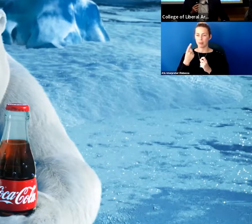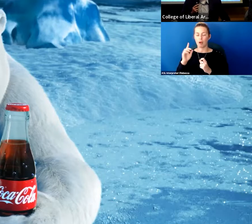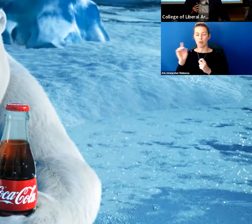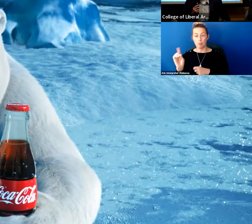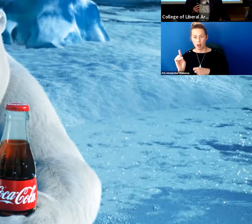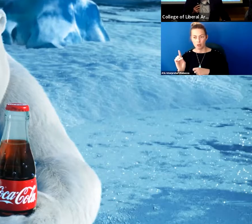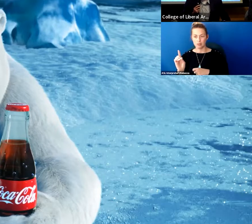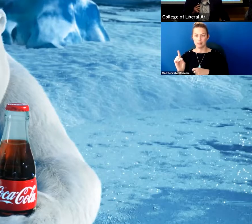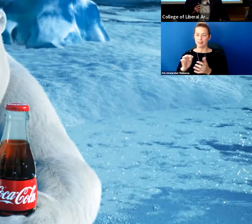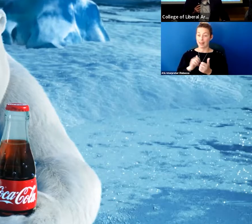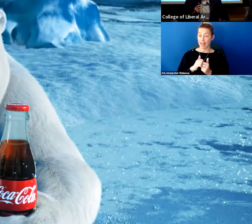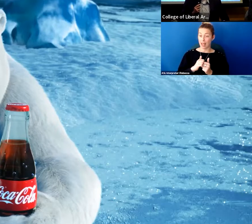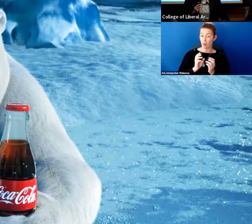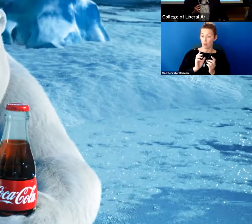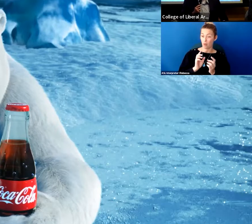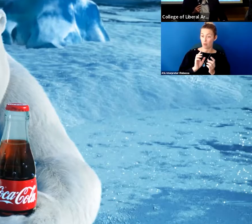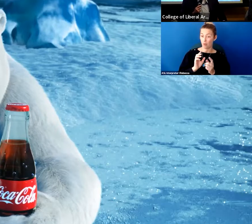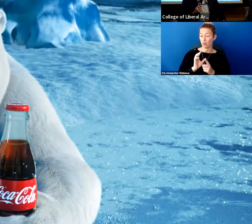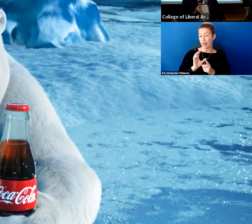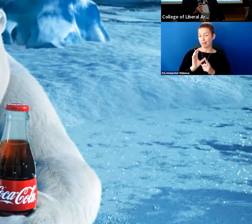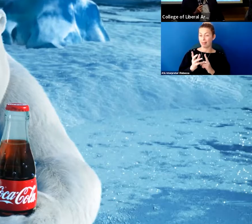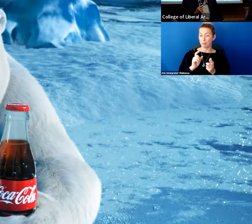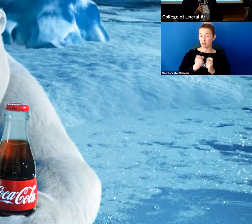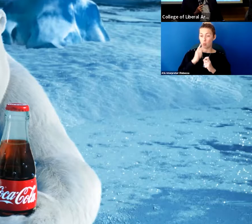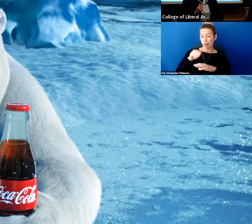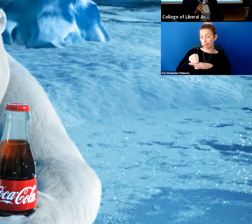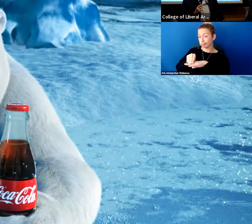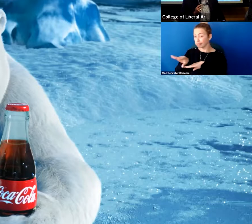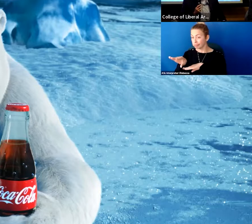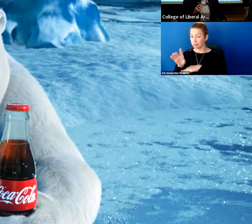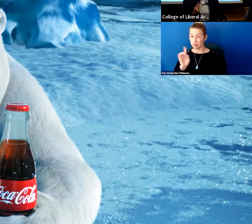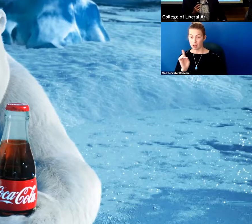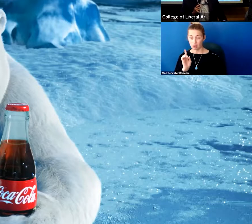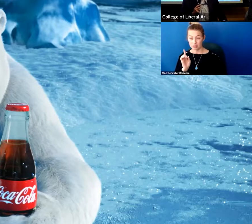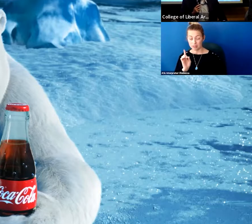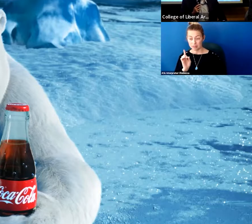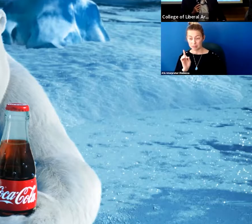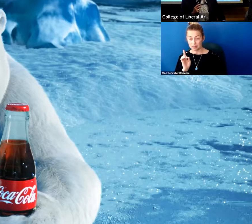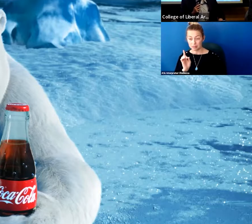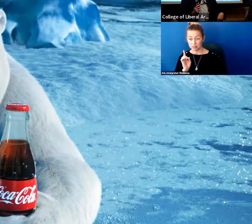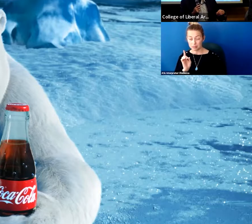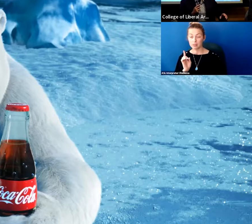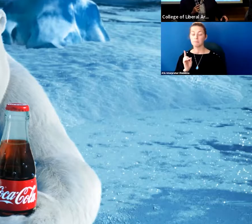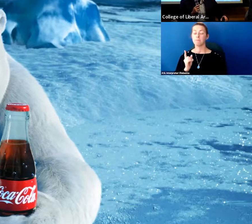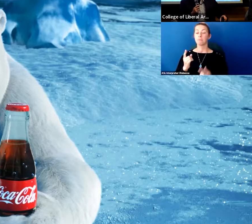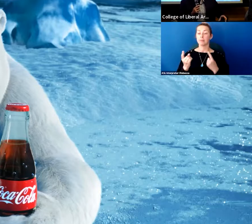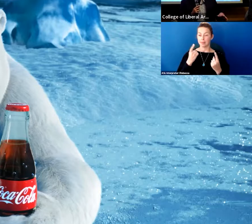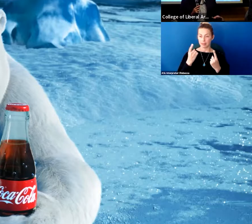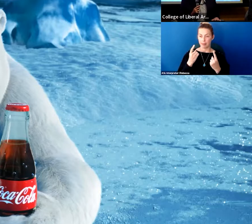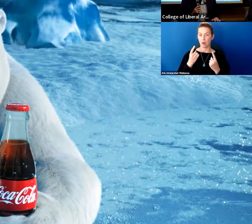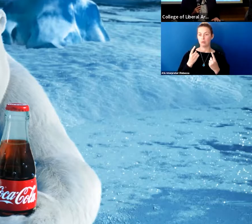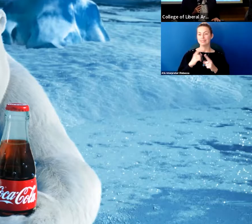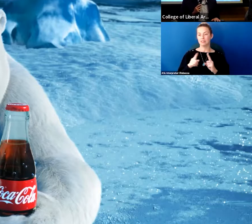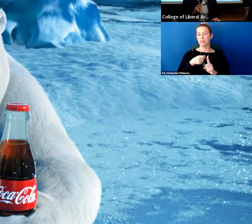climate will have on democracies and state governments and national economies, right? We can think about the implications.